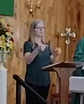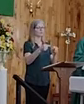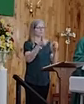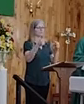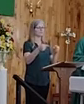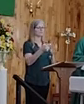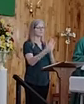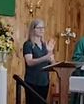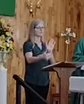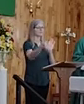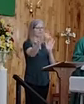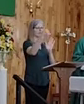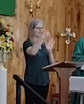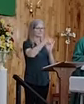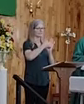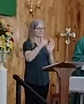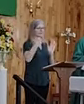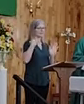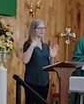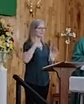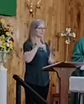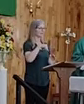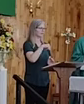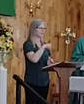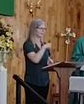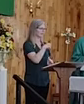those who trespass against